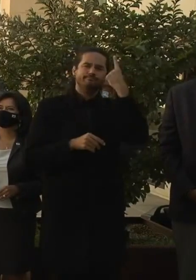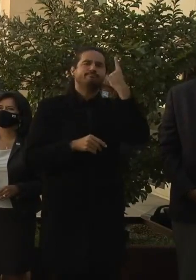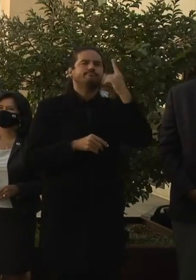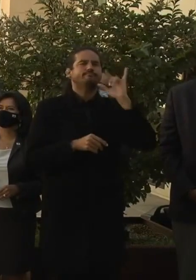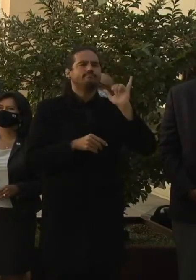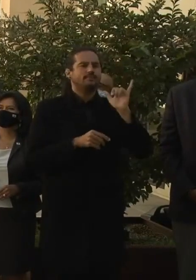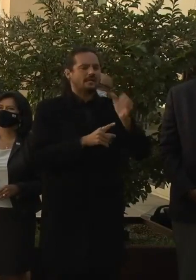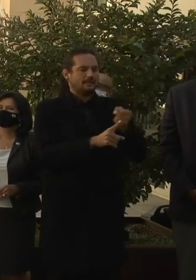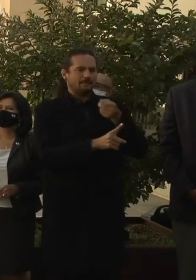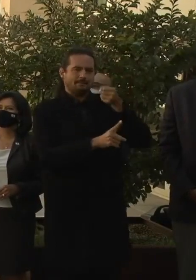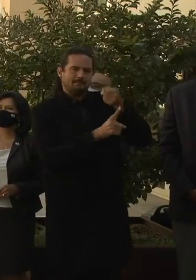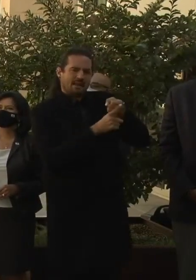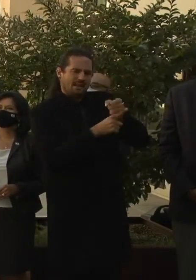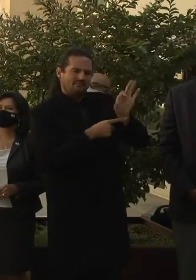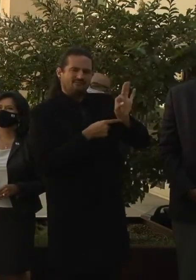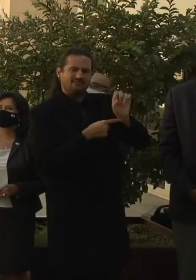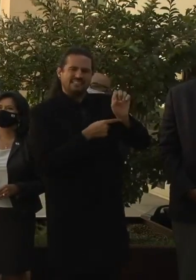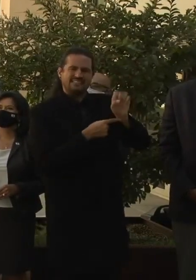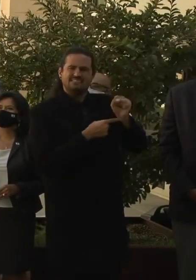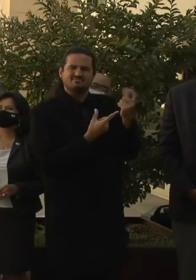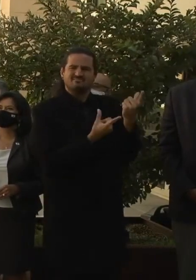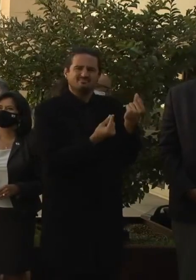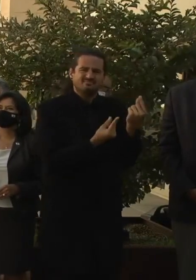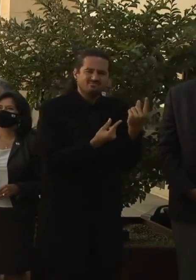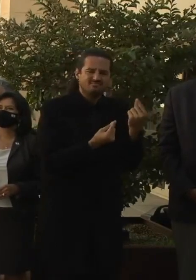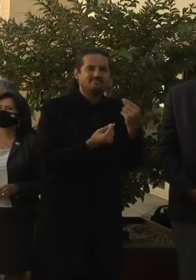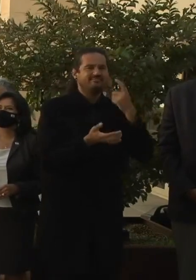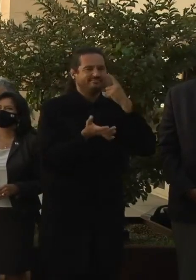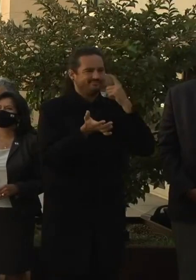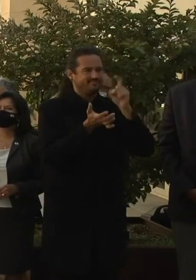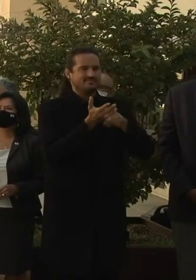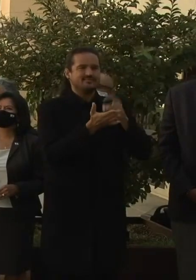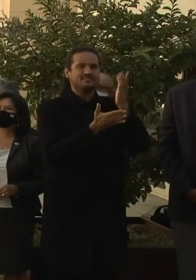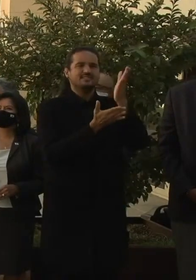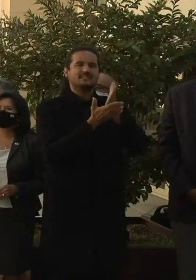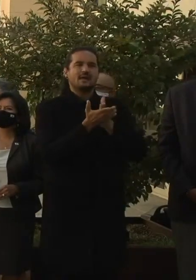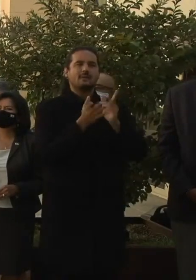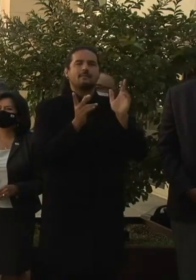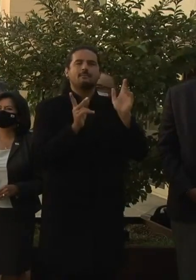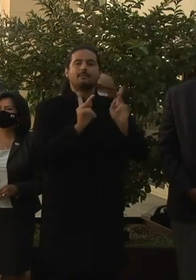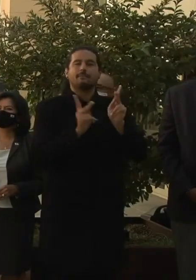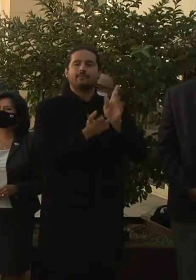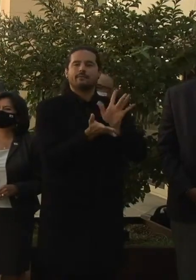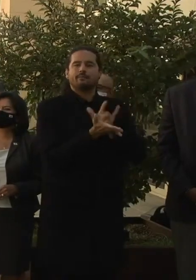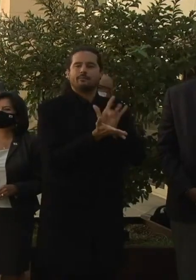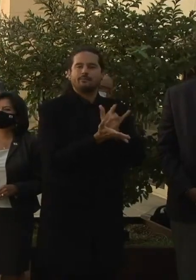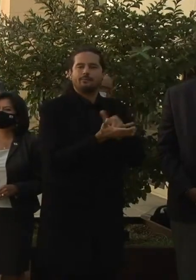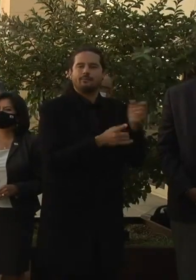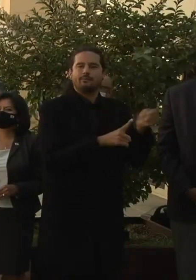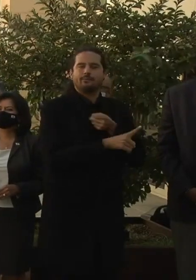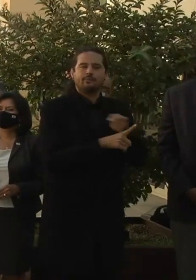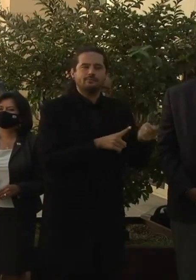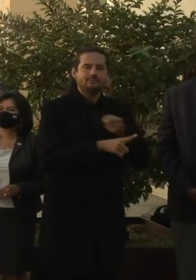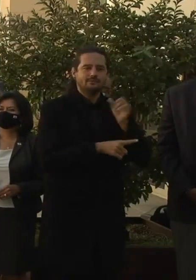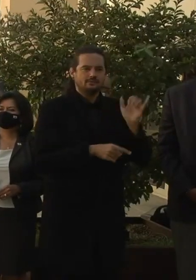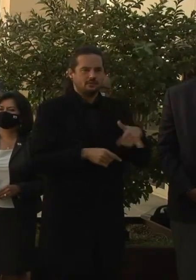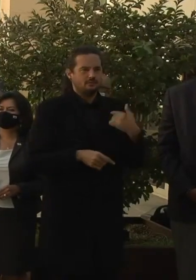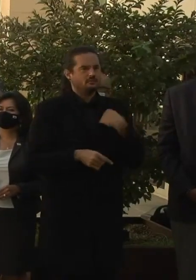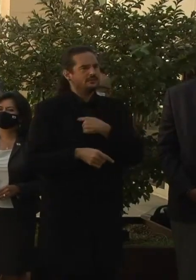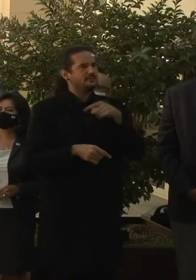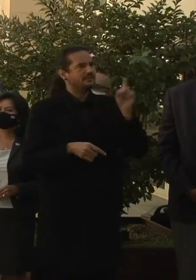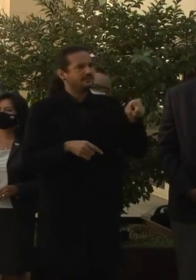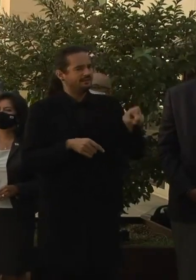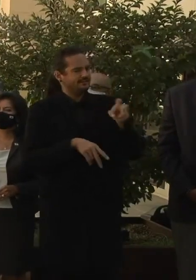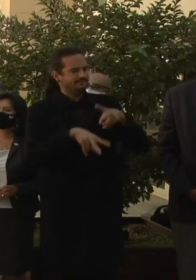cost factors and some of the abuses that sometimes we see in this space. And now we have legislation that will allow us to do that. And I'm